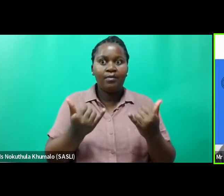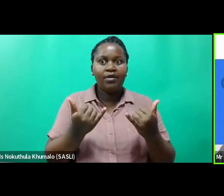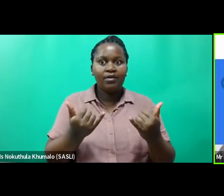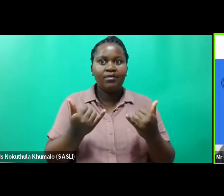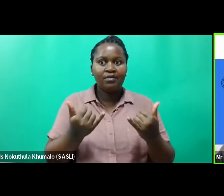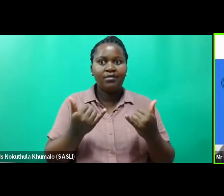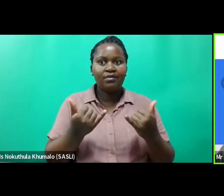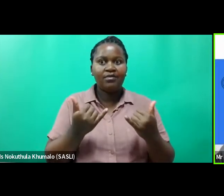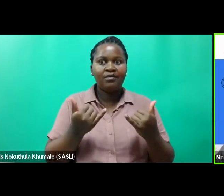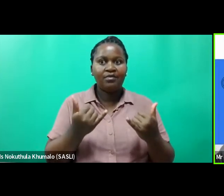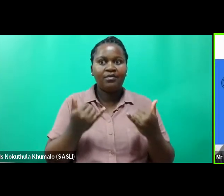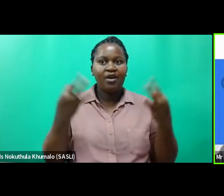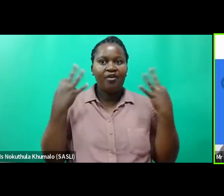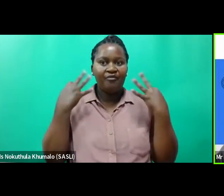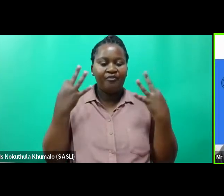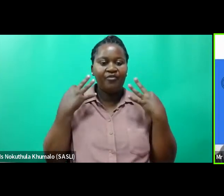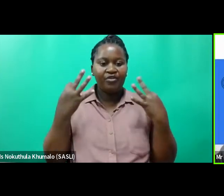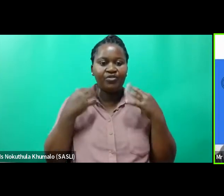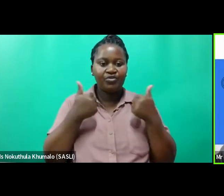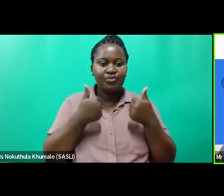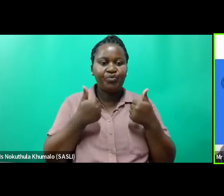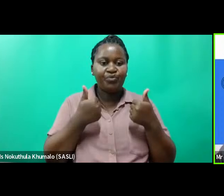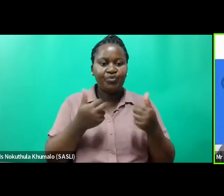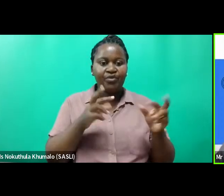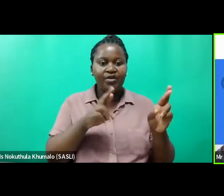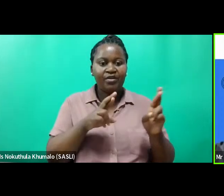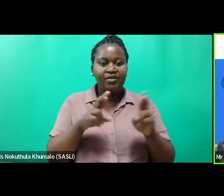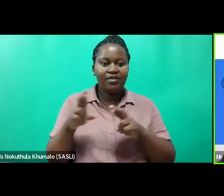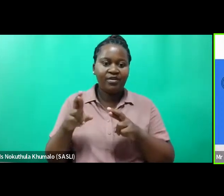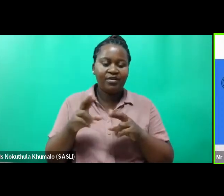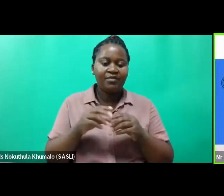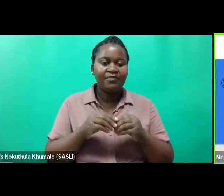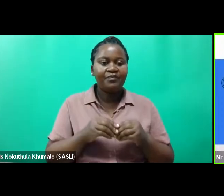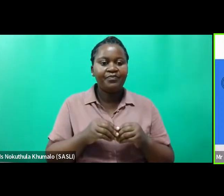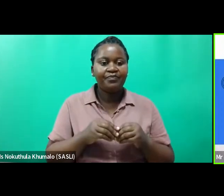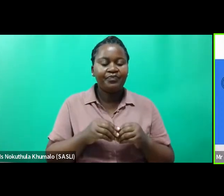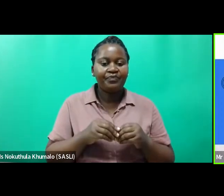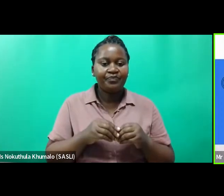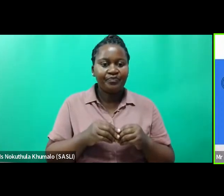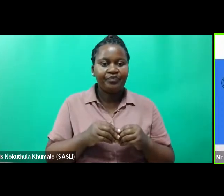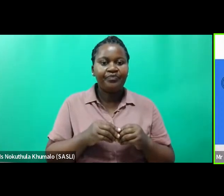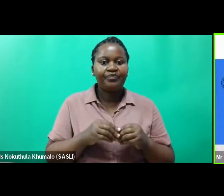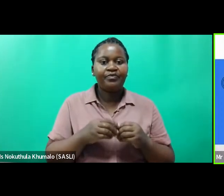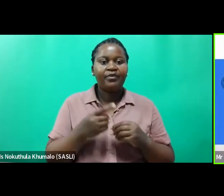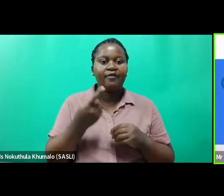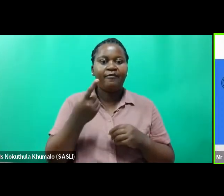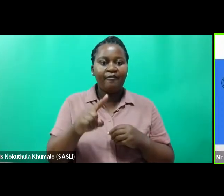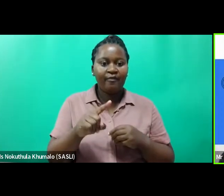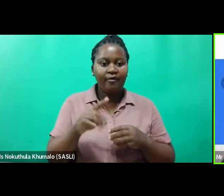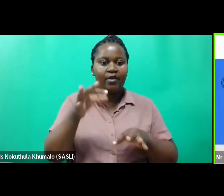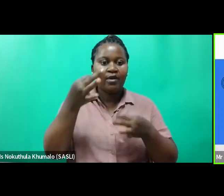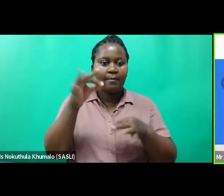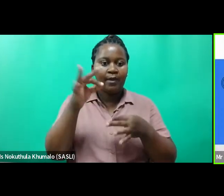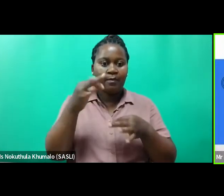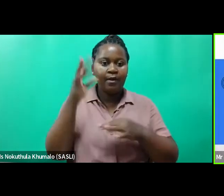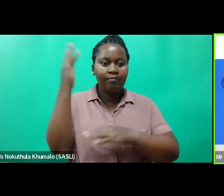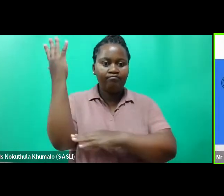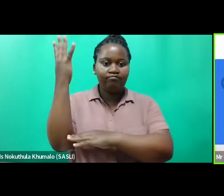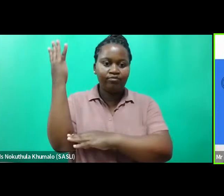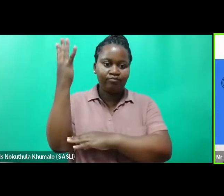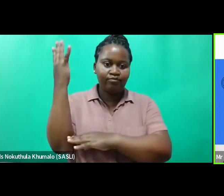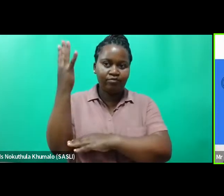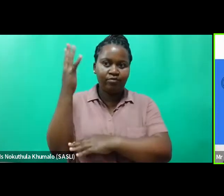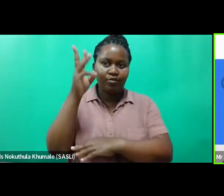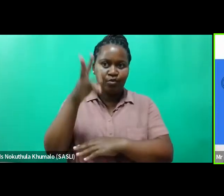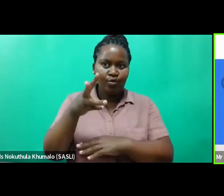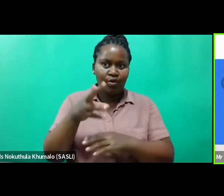and we are ready for our paper presentations. Once